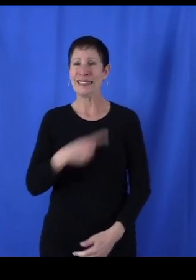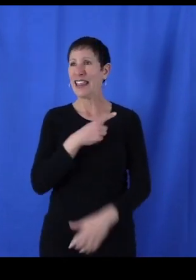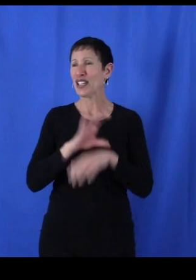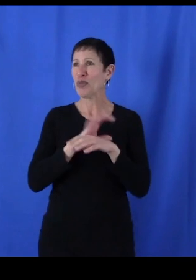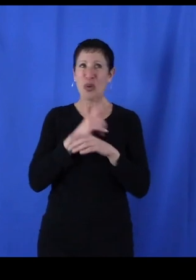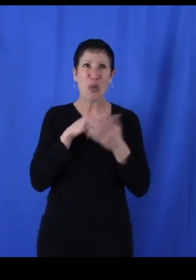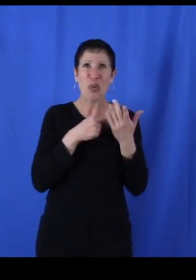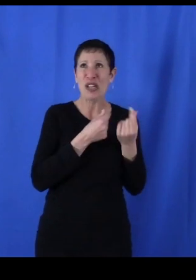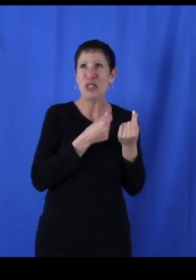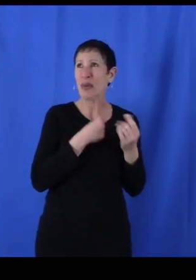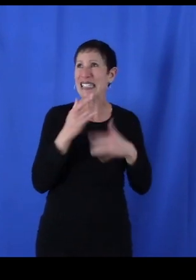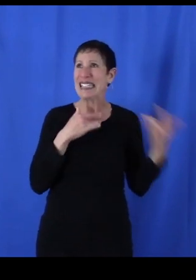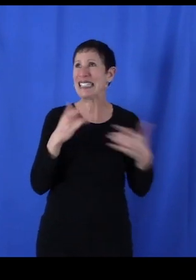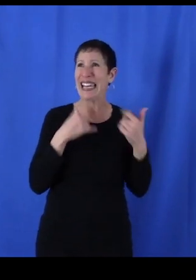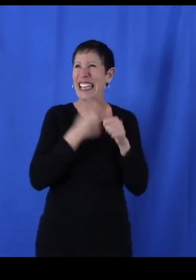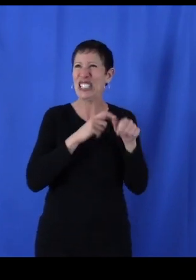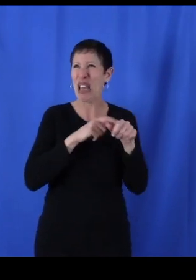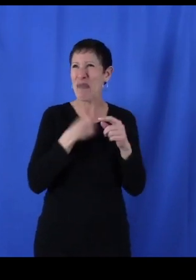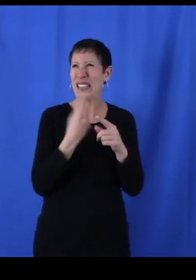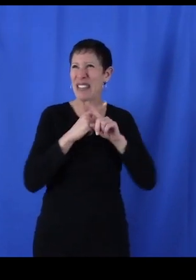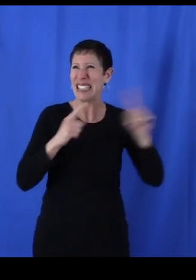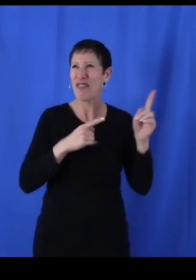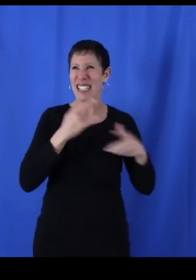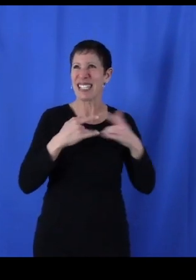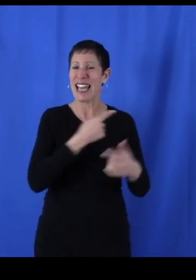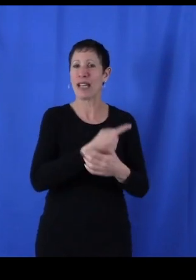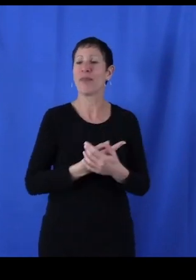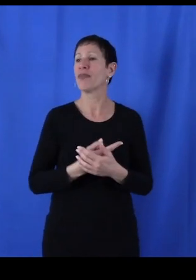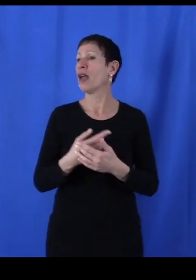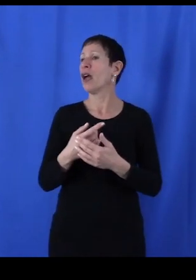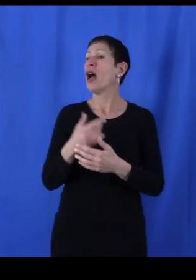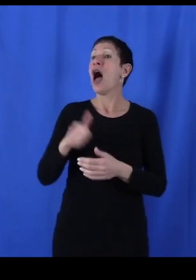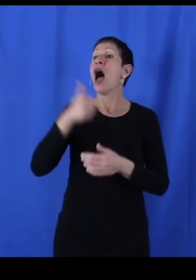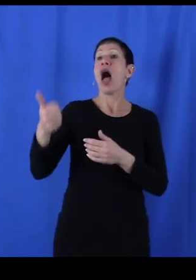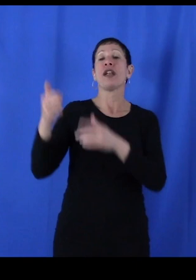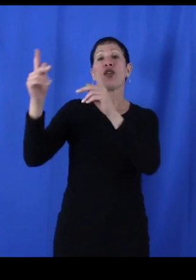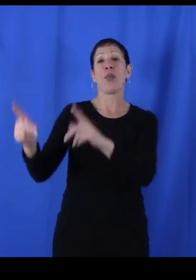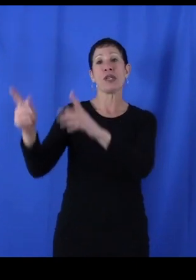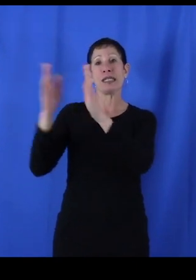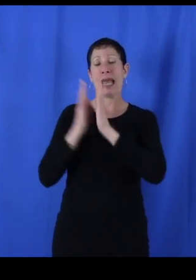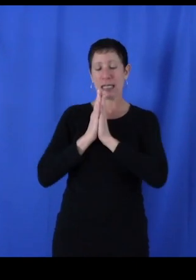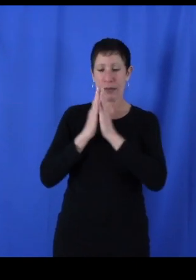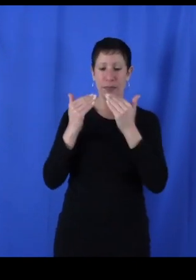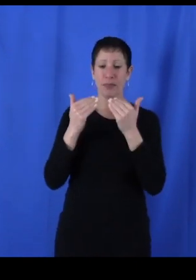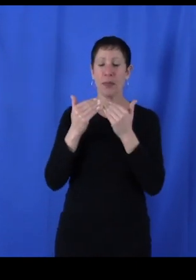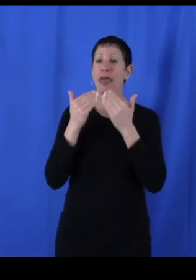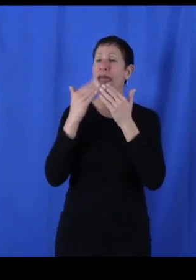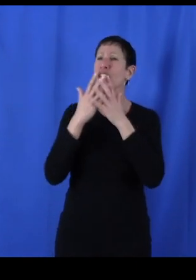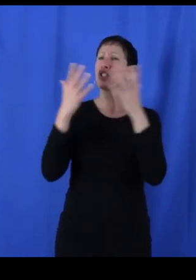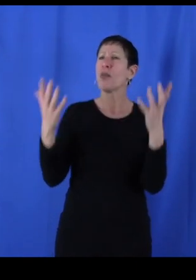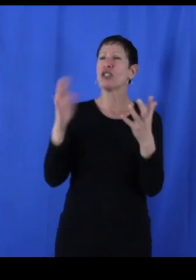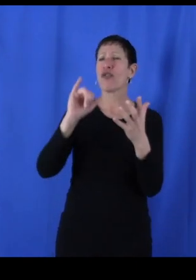It's always exciting. It's always something different each time. Thanks so much for that mind-blowing